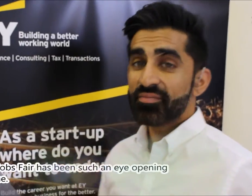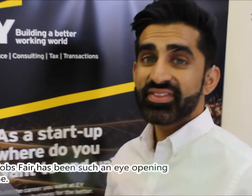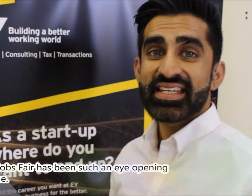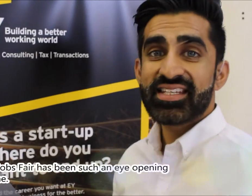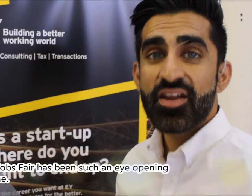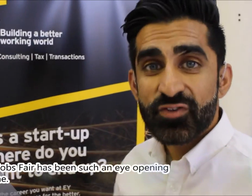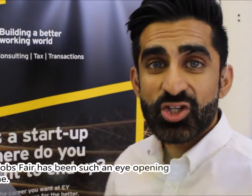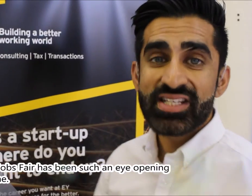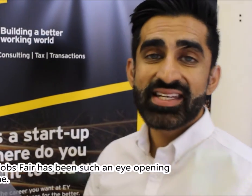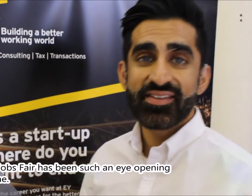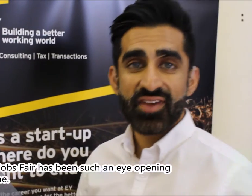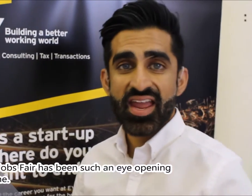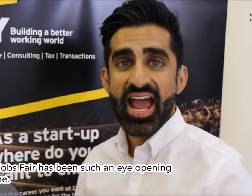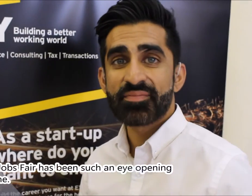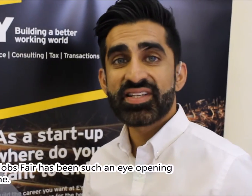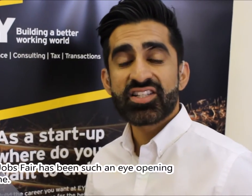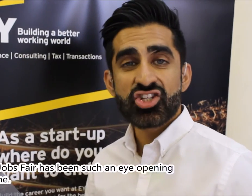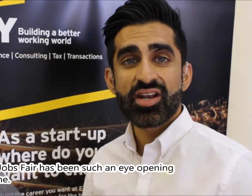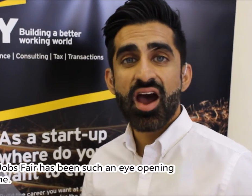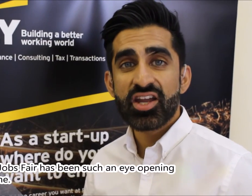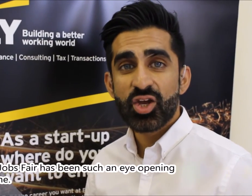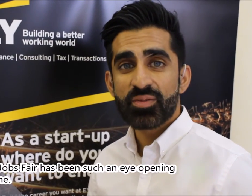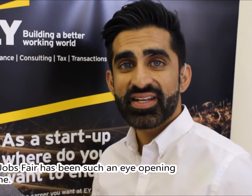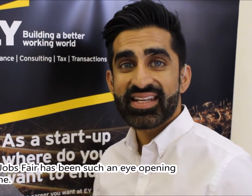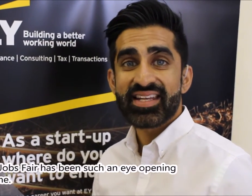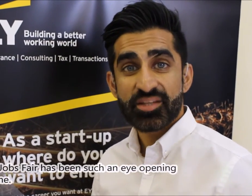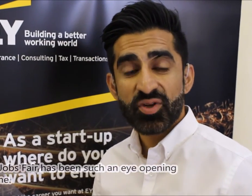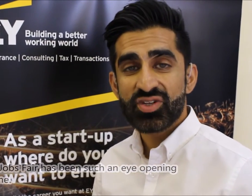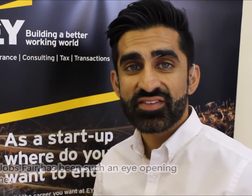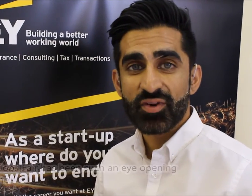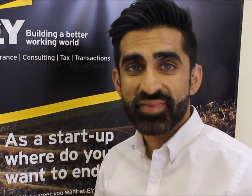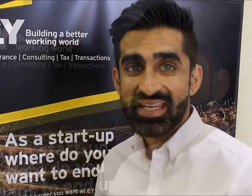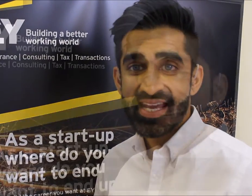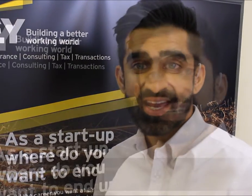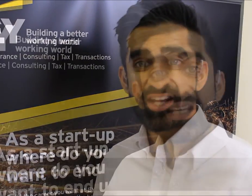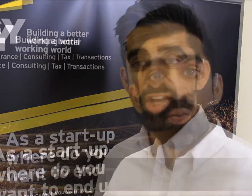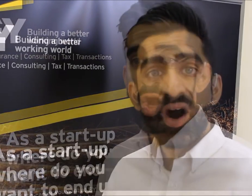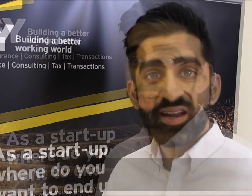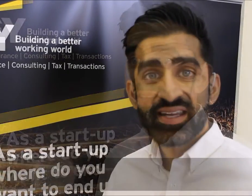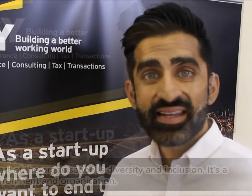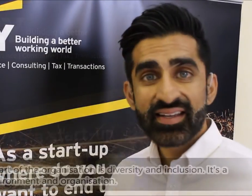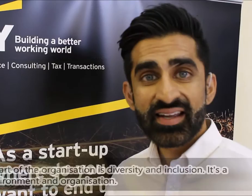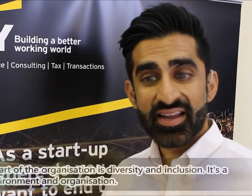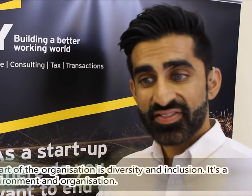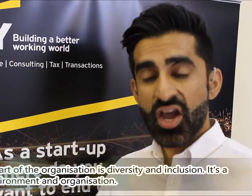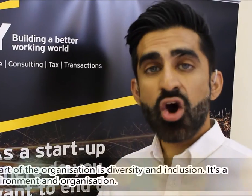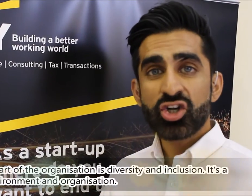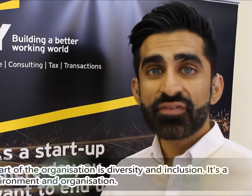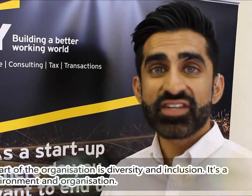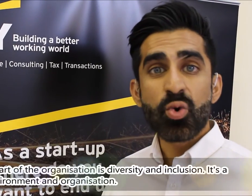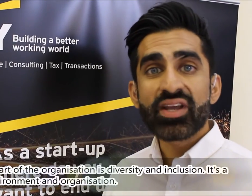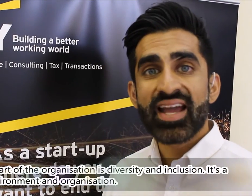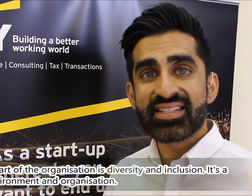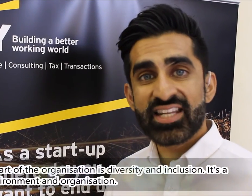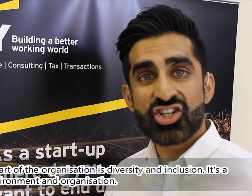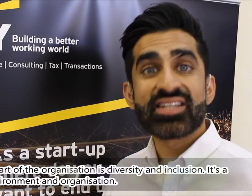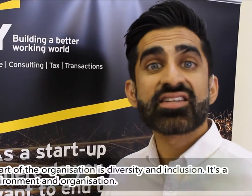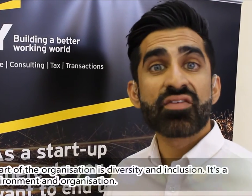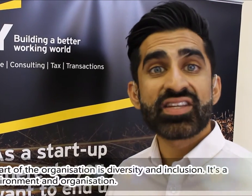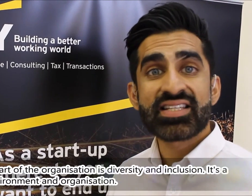This Deaf Unity Fair has been such an eye-opening experience for us. Within EY, the heart of the organisation is diversity